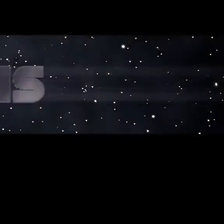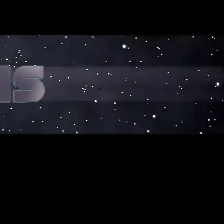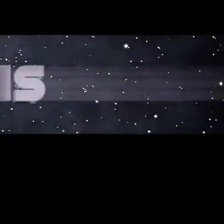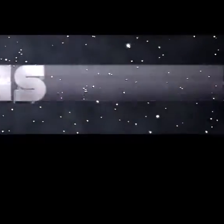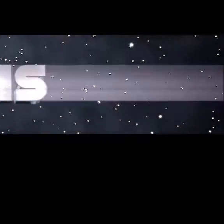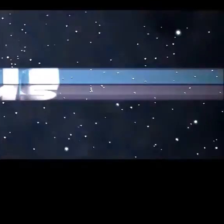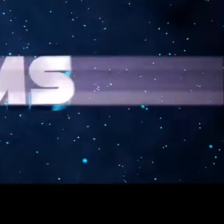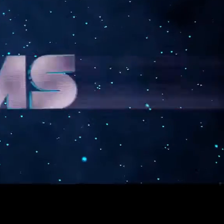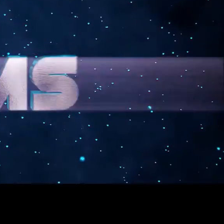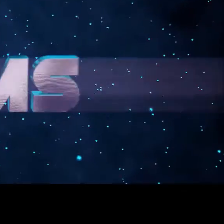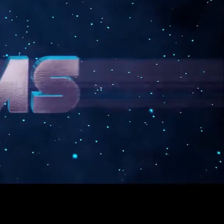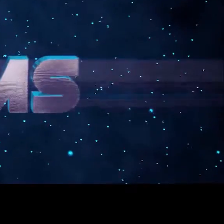shaking.